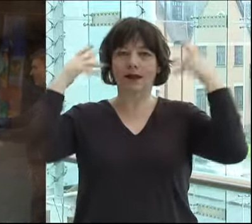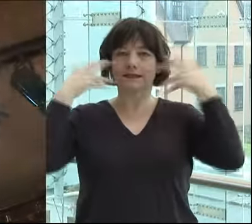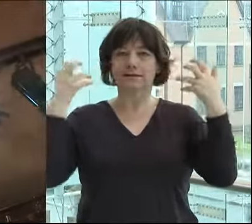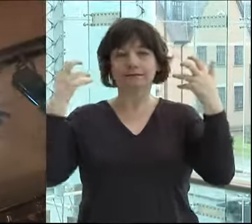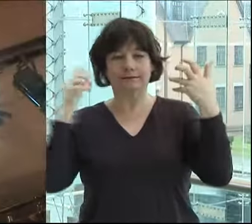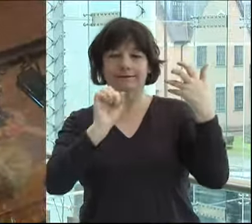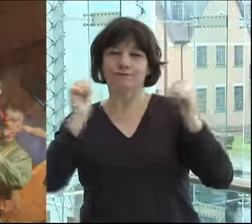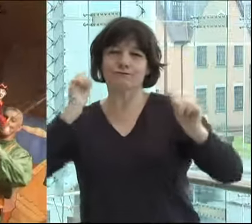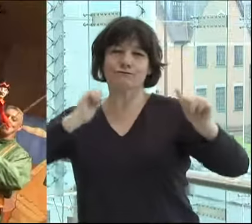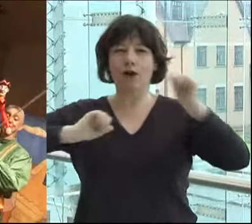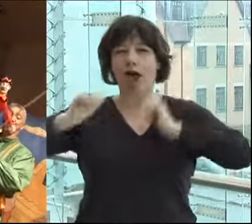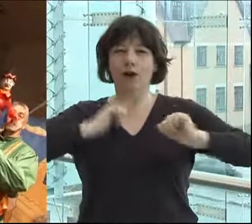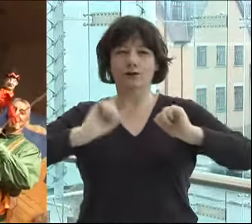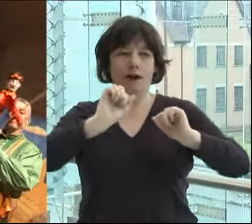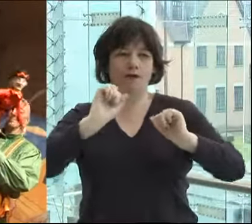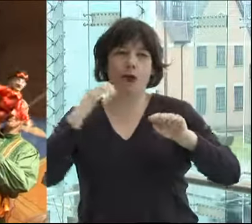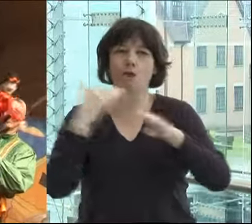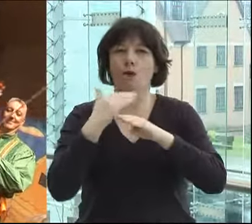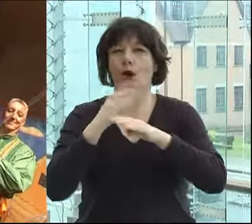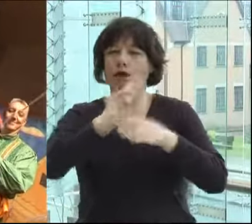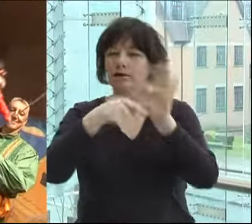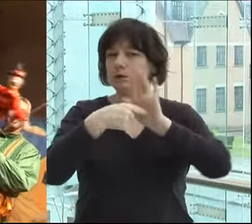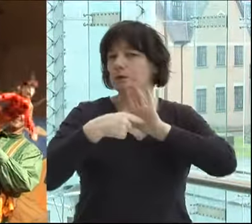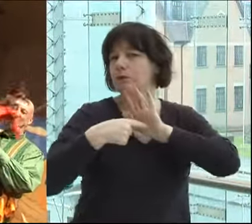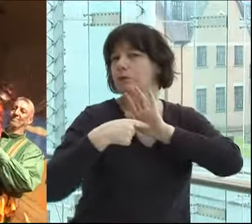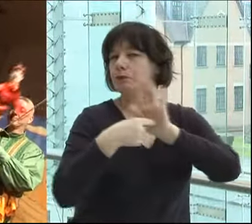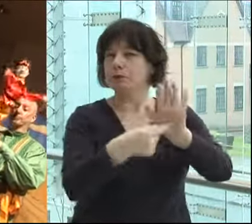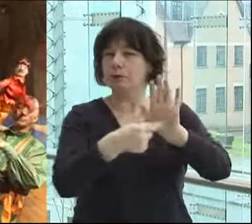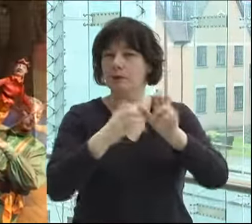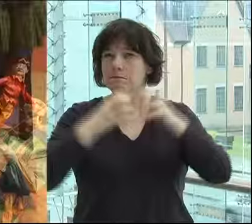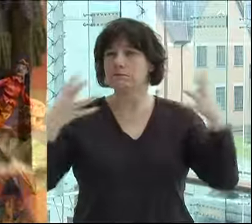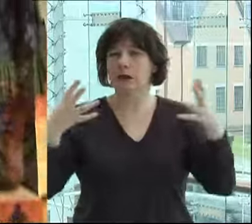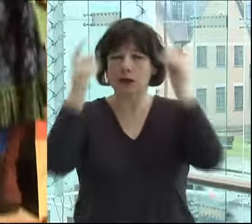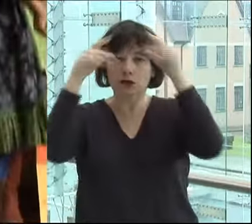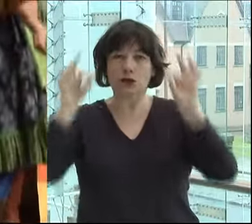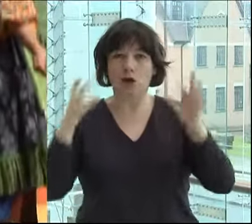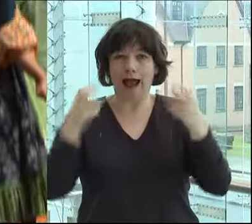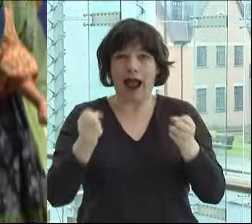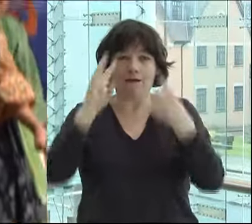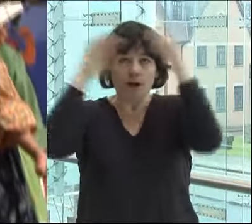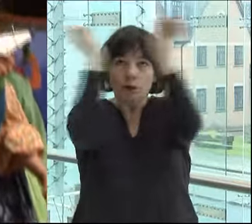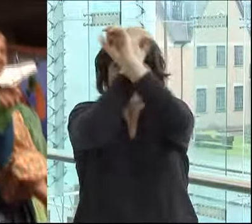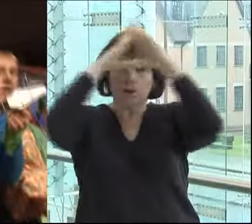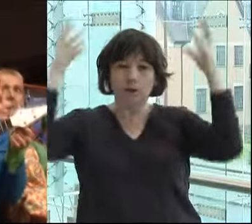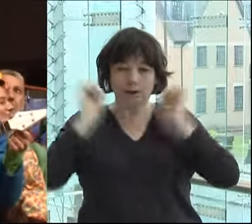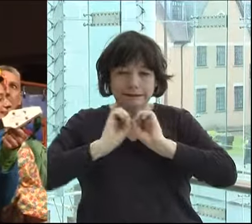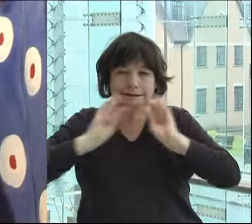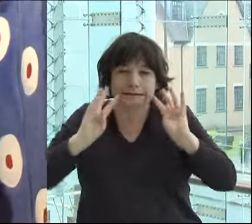are proud of their trailblazing and signature style. Big shows featuring imaginative small sets with